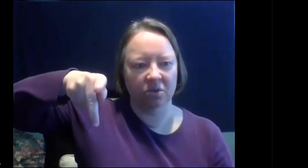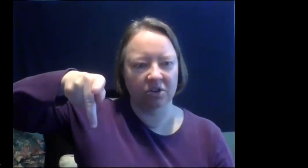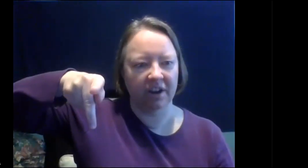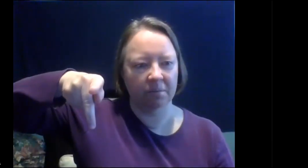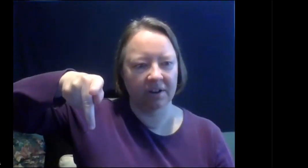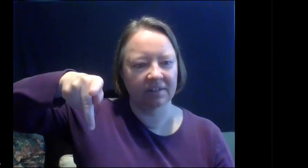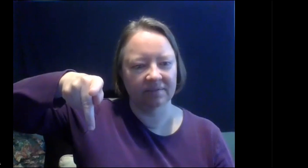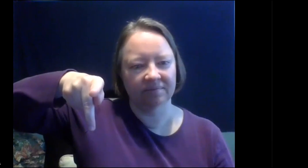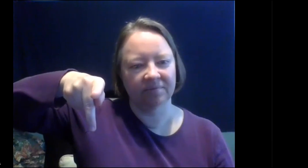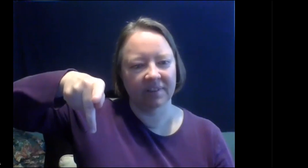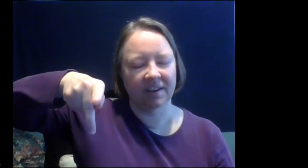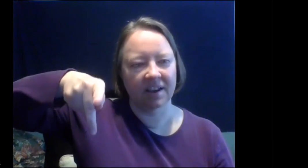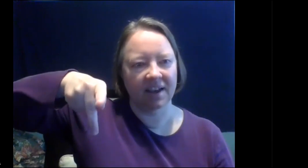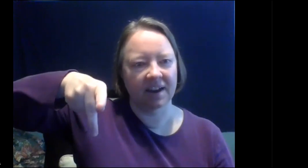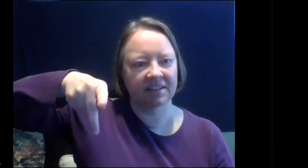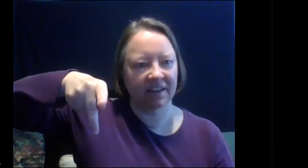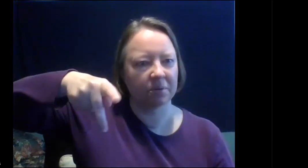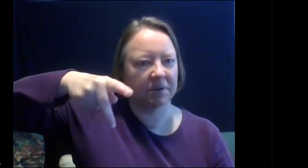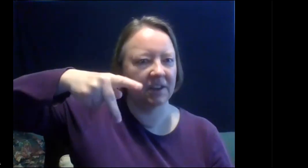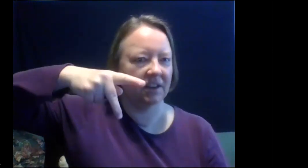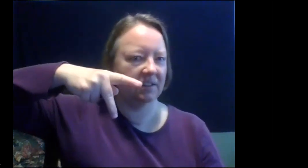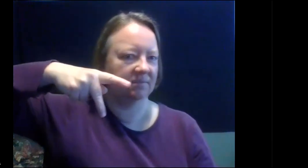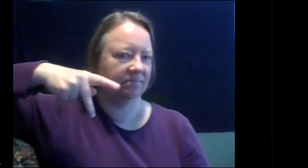towards your camera. That is the letter P.